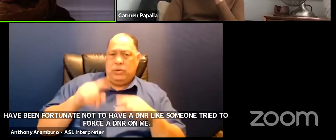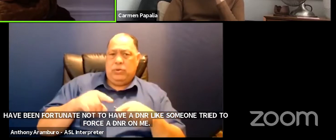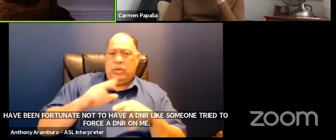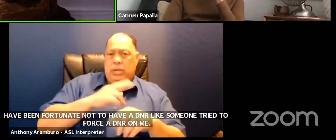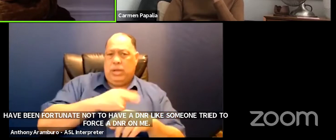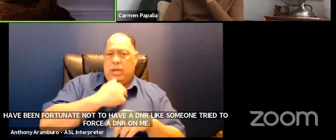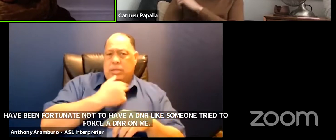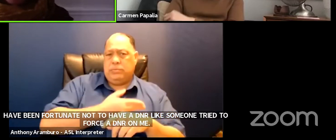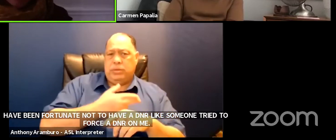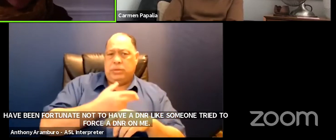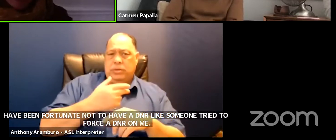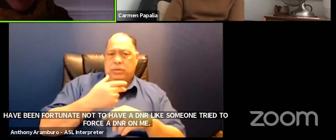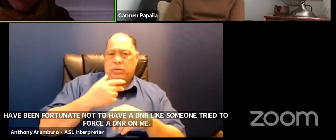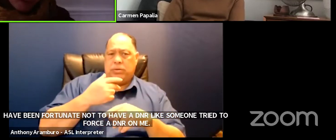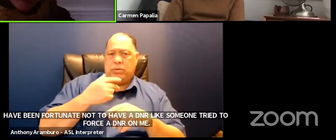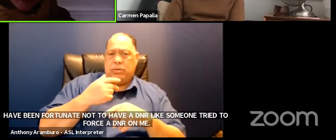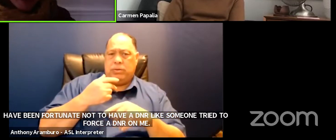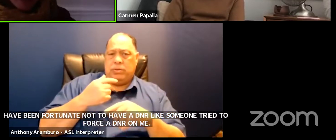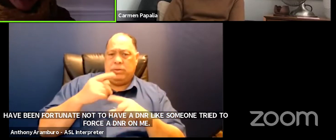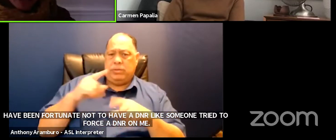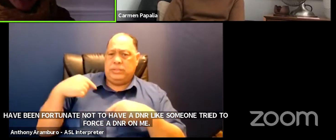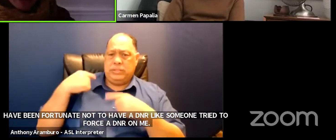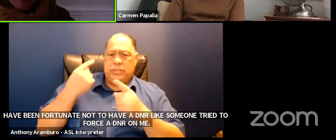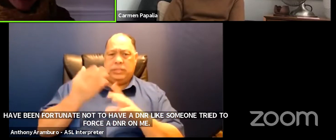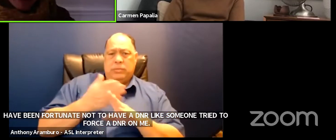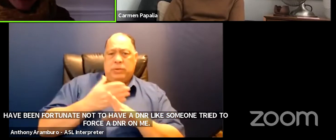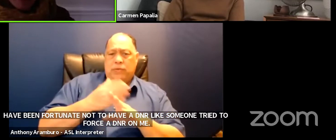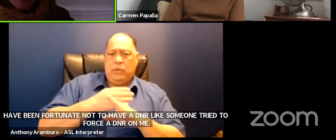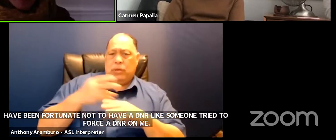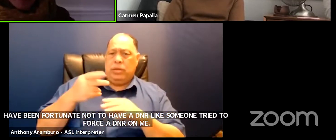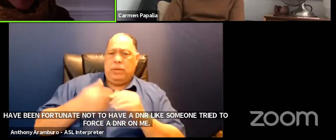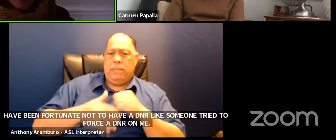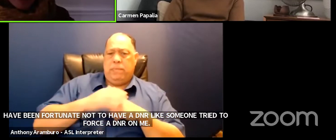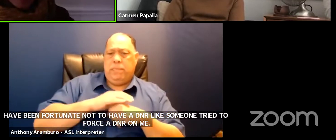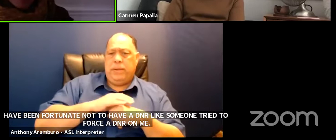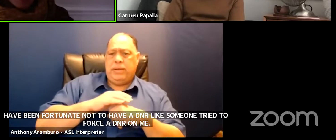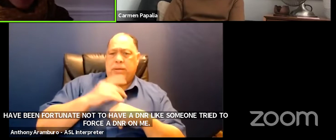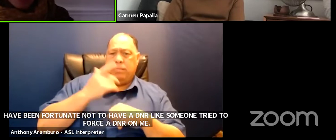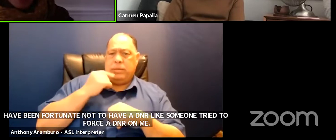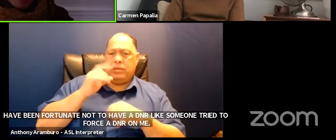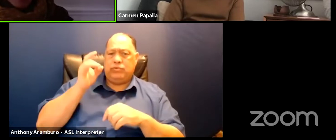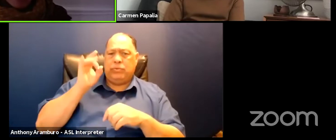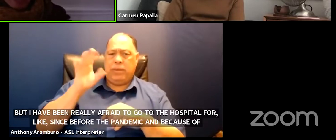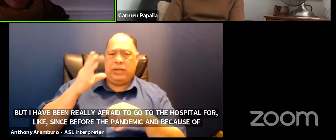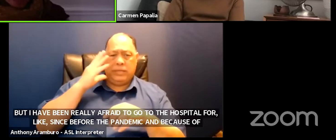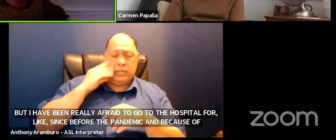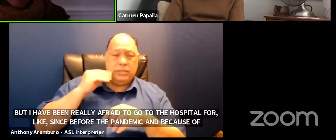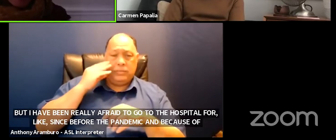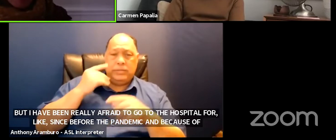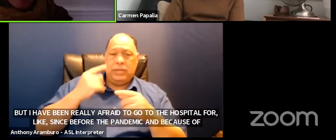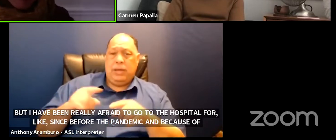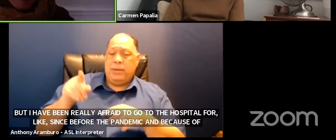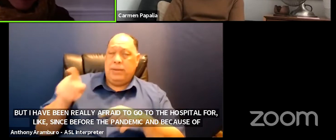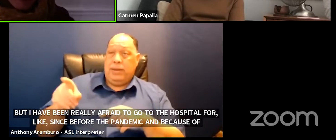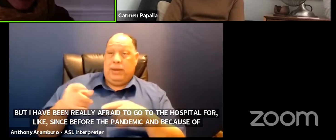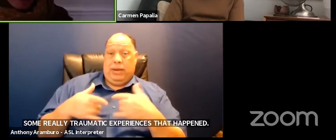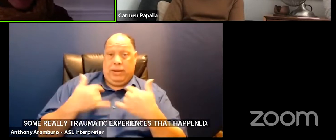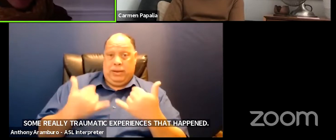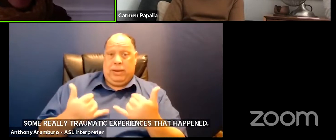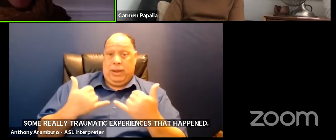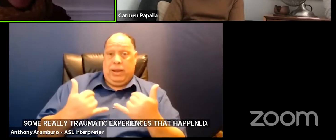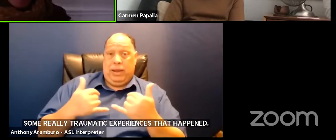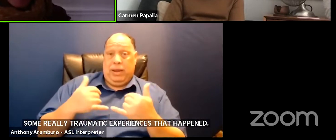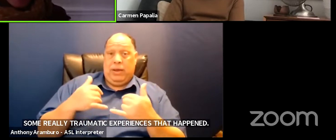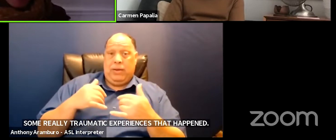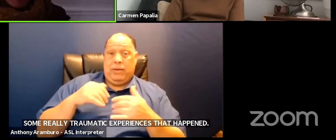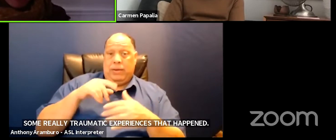for like since before the pandemic, and because of some really traumatic experiences that happened. And now we're in this